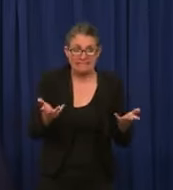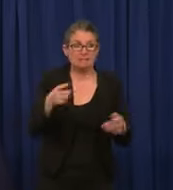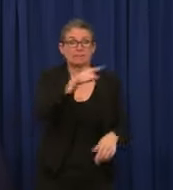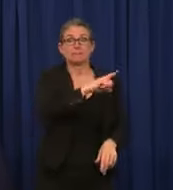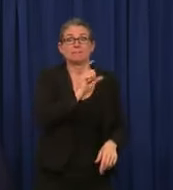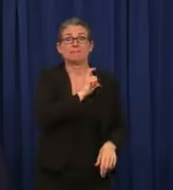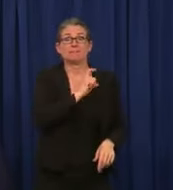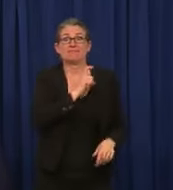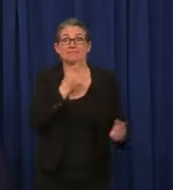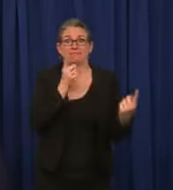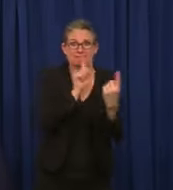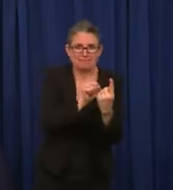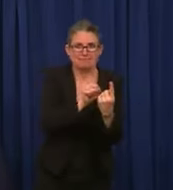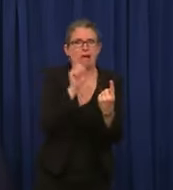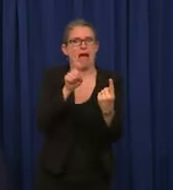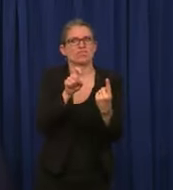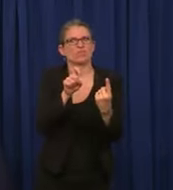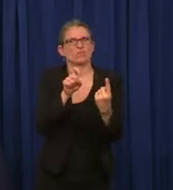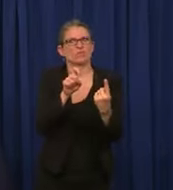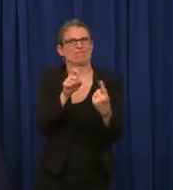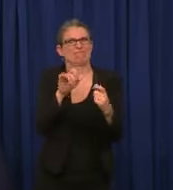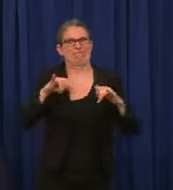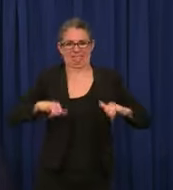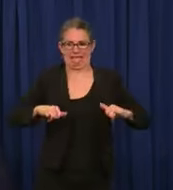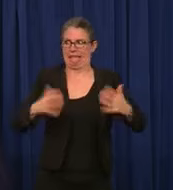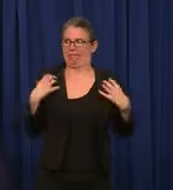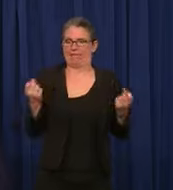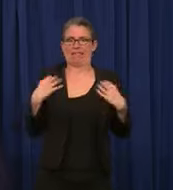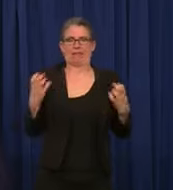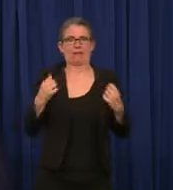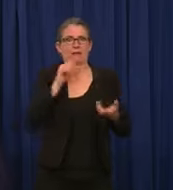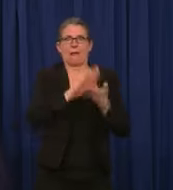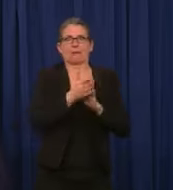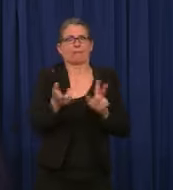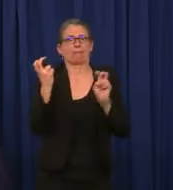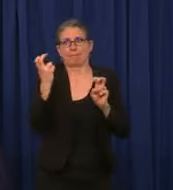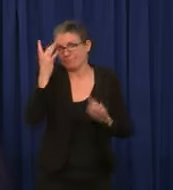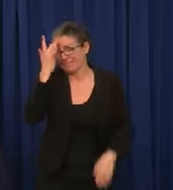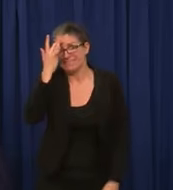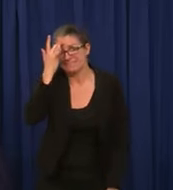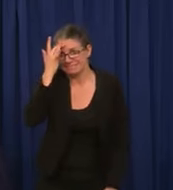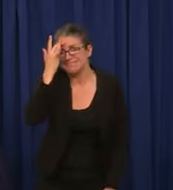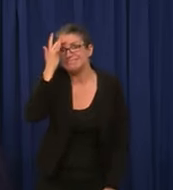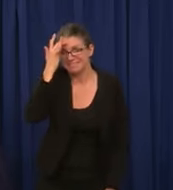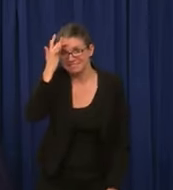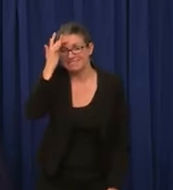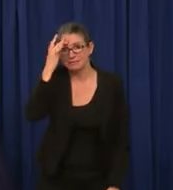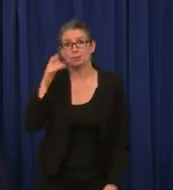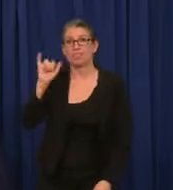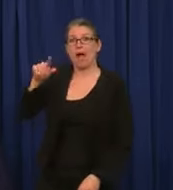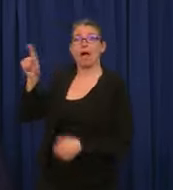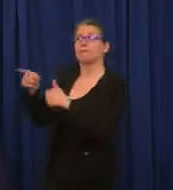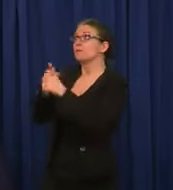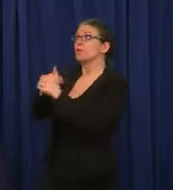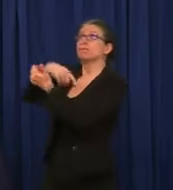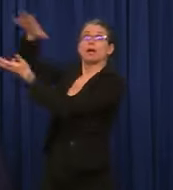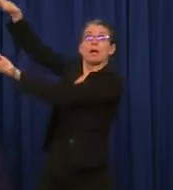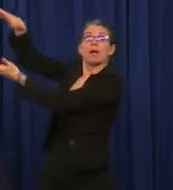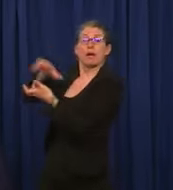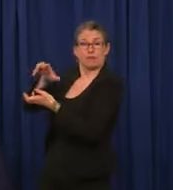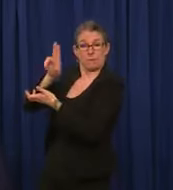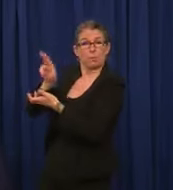of the first distributions of protective equipment that we made, a lot of it went to local